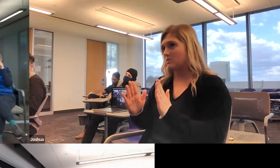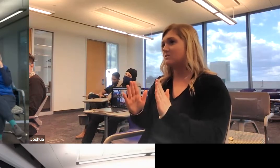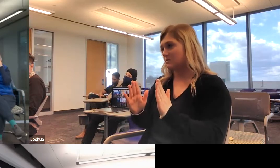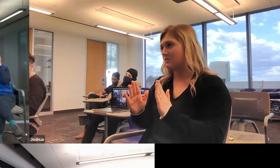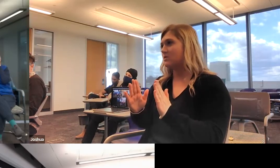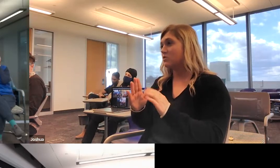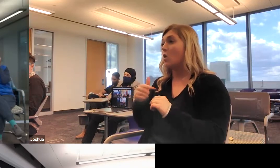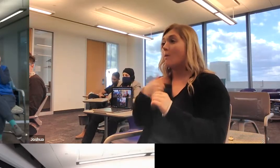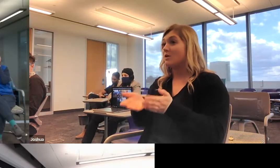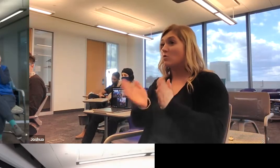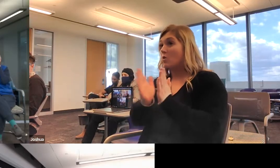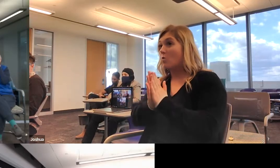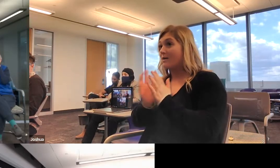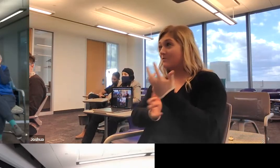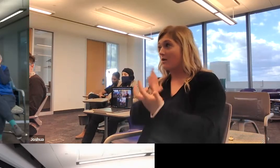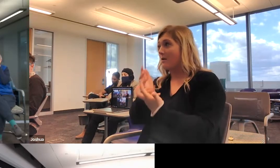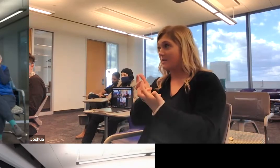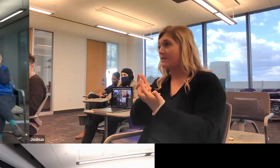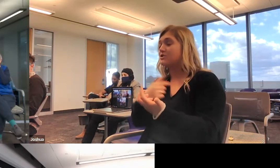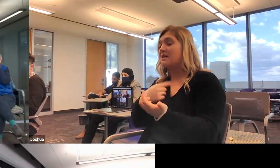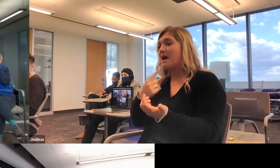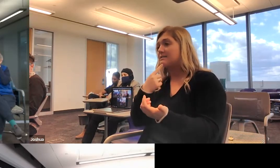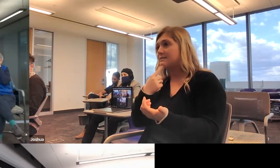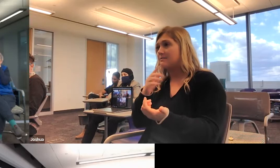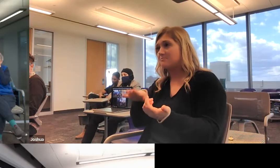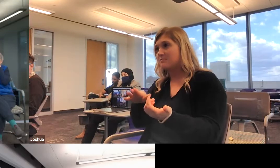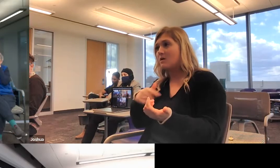when I made my request for accommodation, I said,